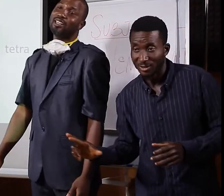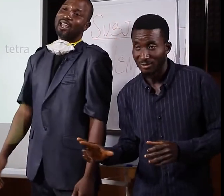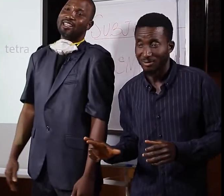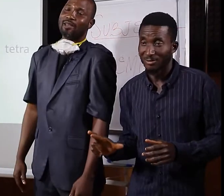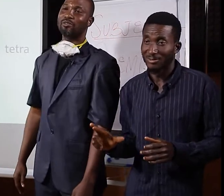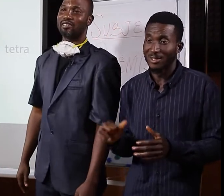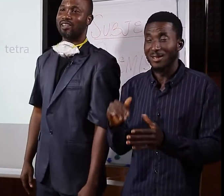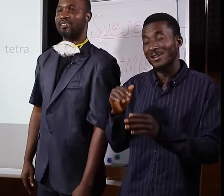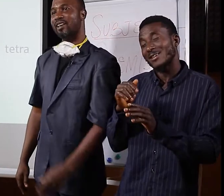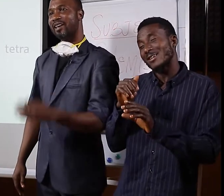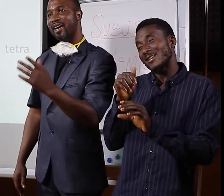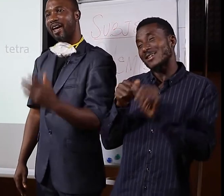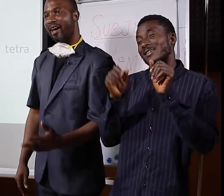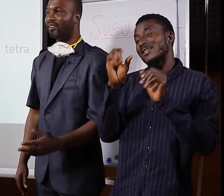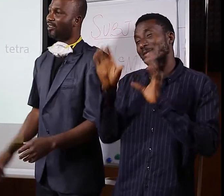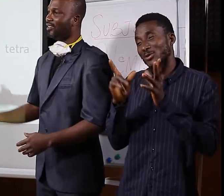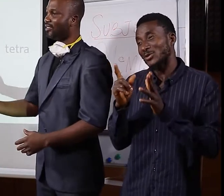chloride, any chemist will say is